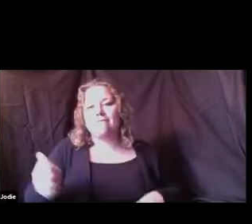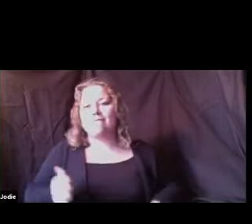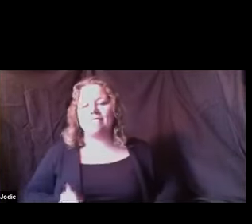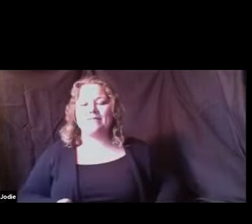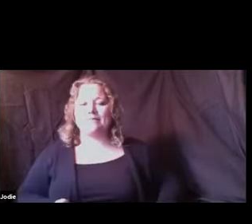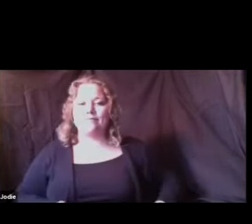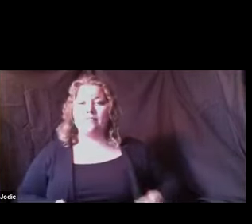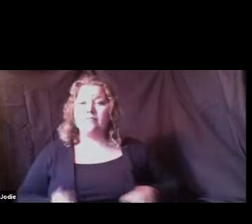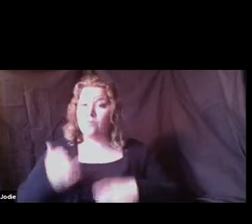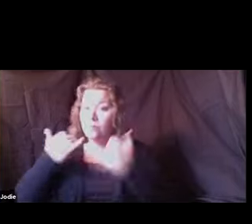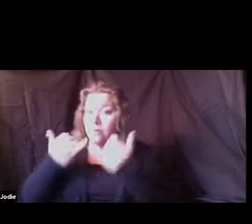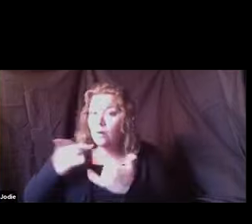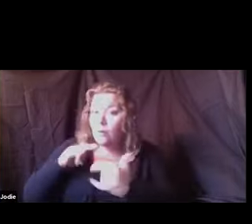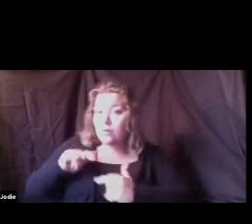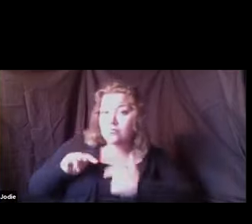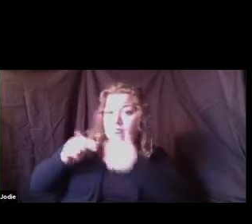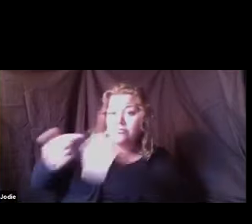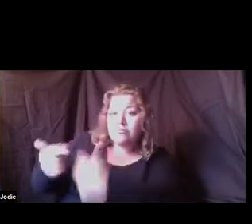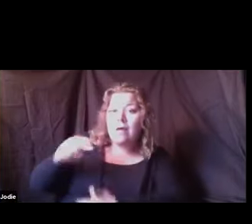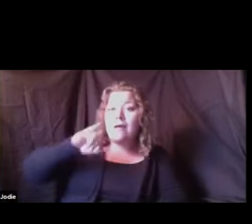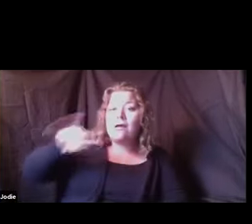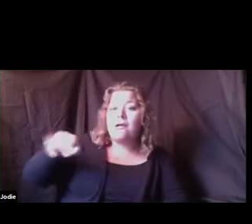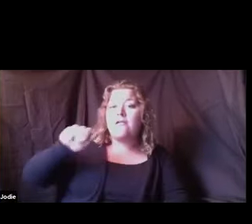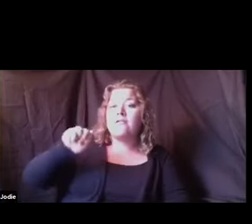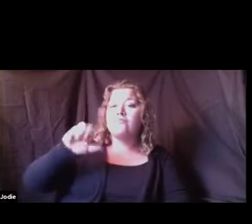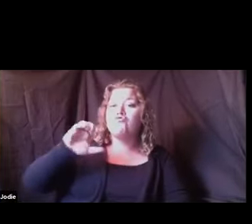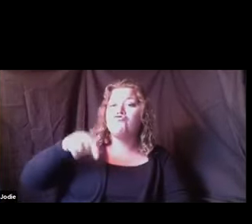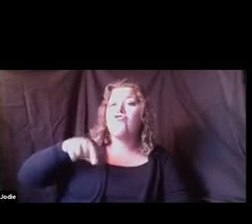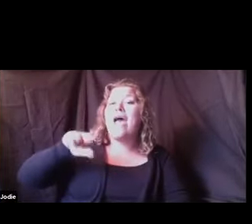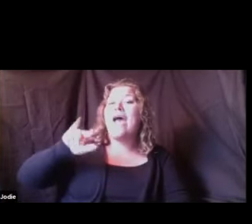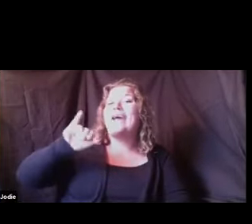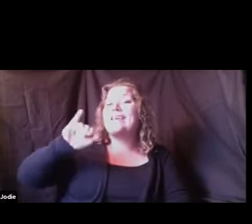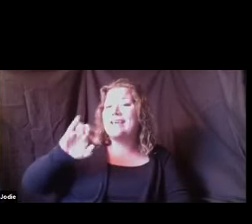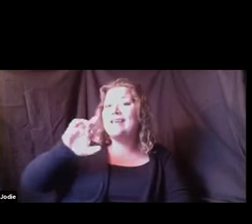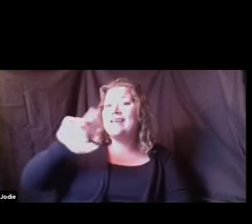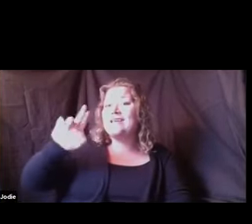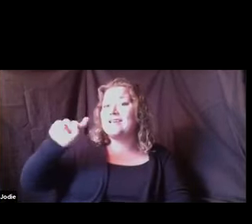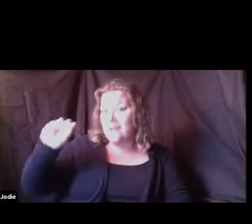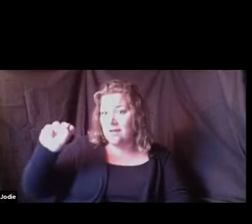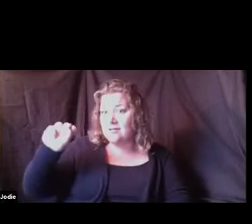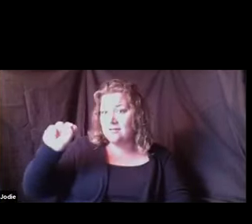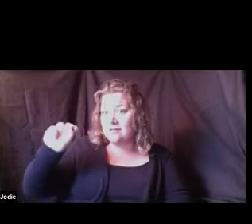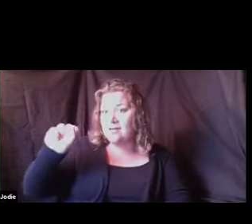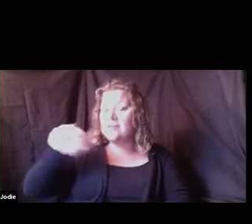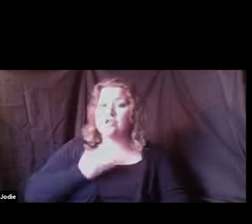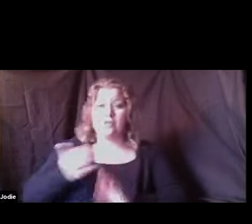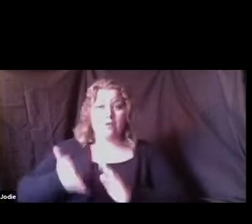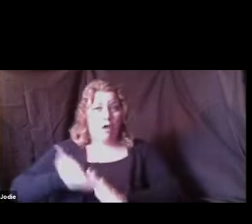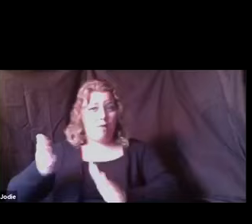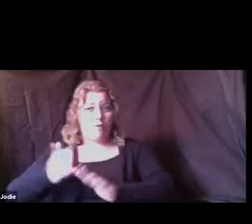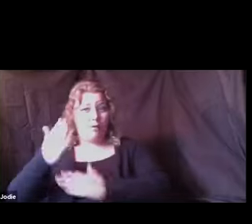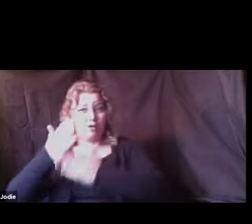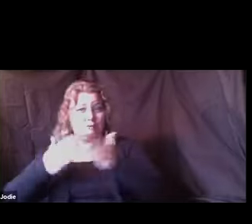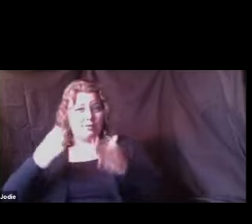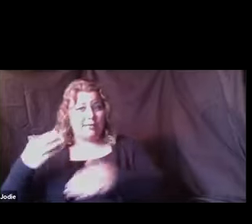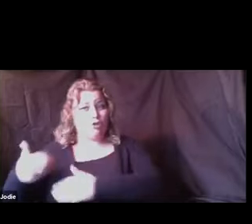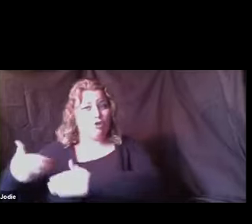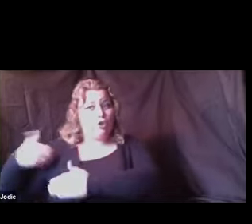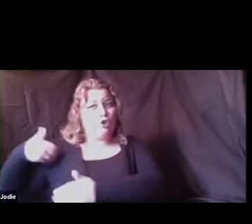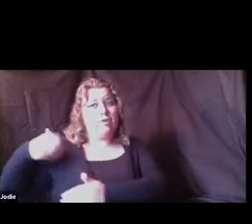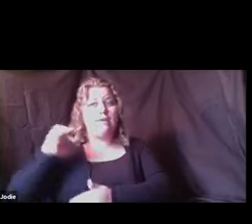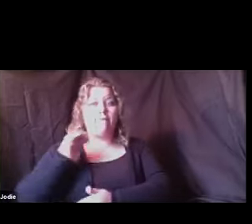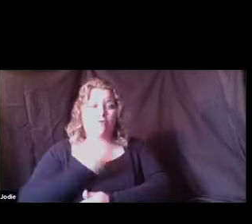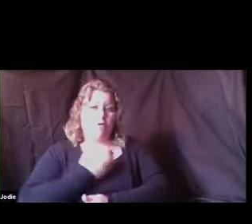ask Jackie Lutz, who is the operations section chief of our incident command team, and in